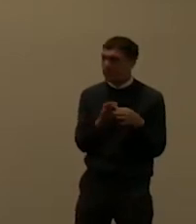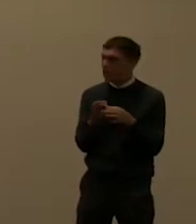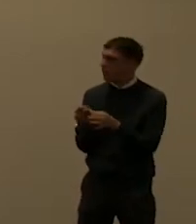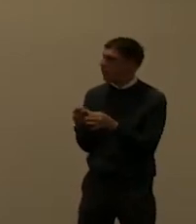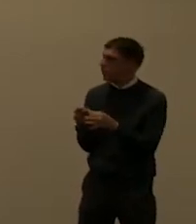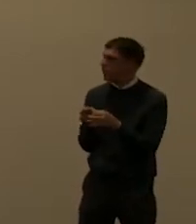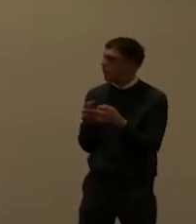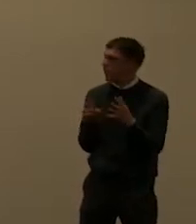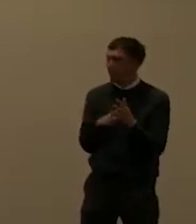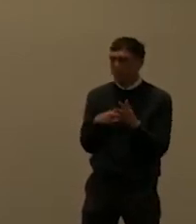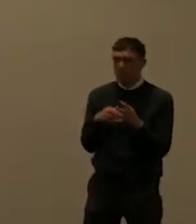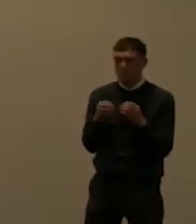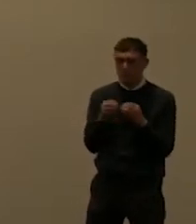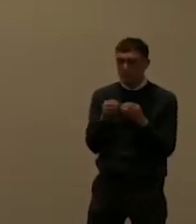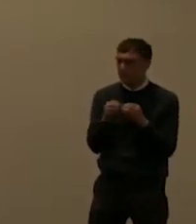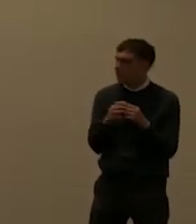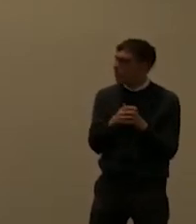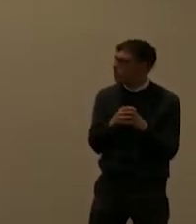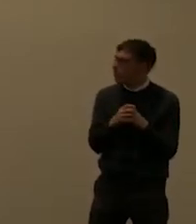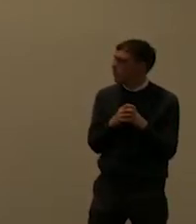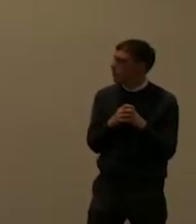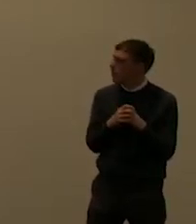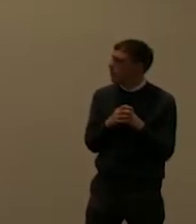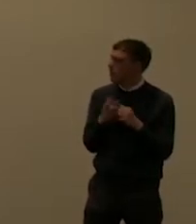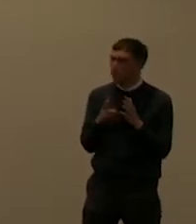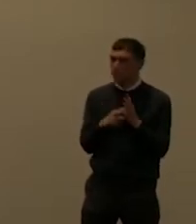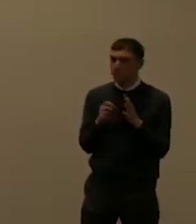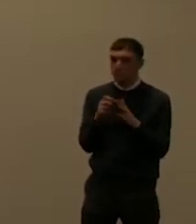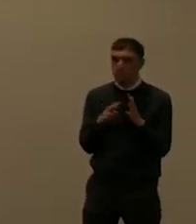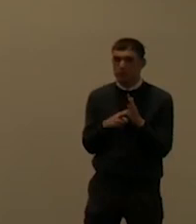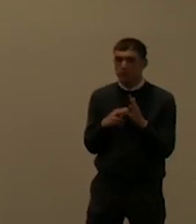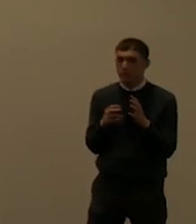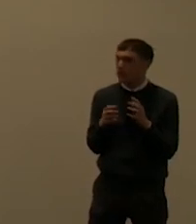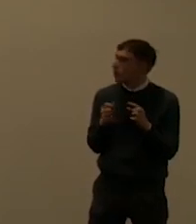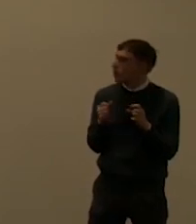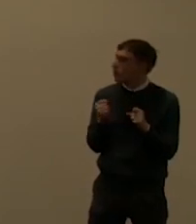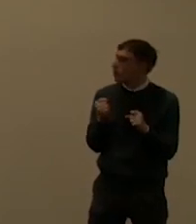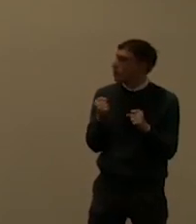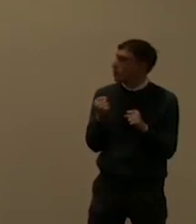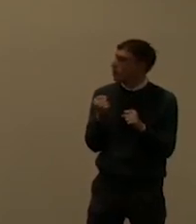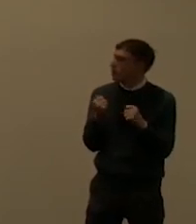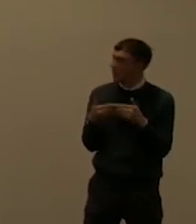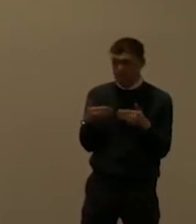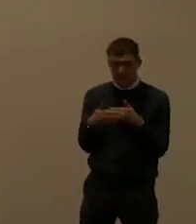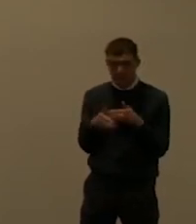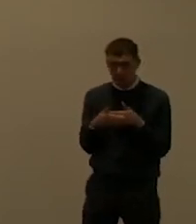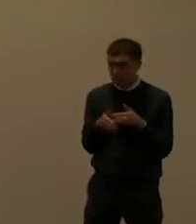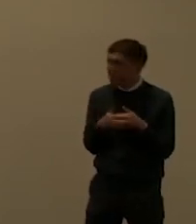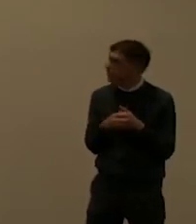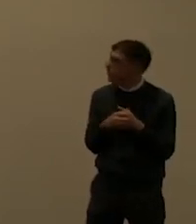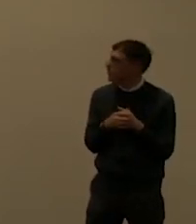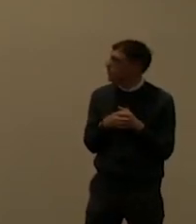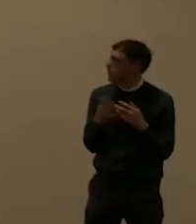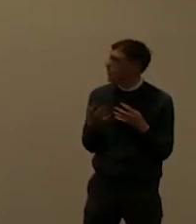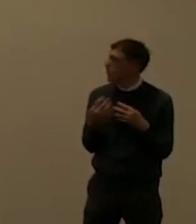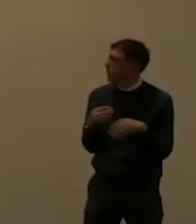to the virtual WAN hub. And here you can see I have the VPN gateway in each location. One VPN gateway and